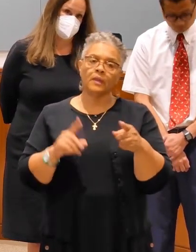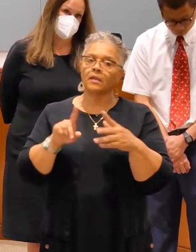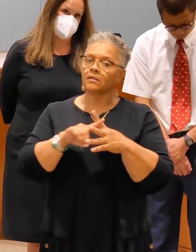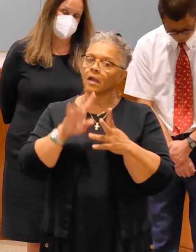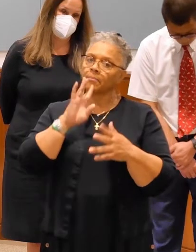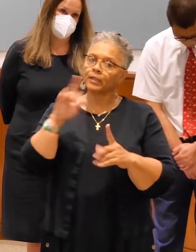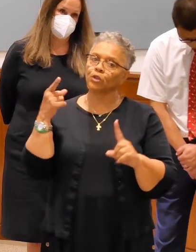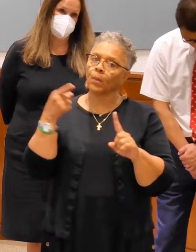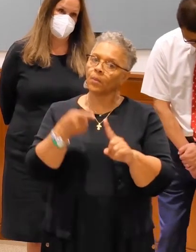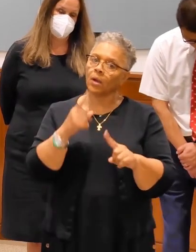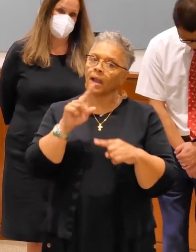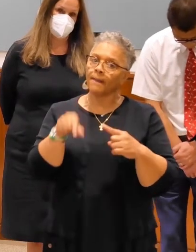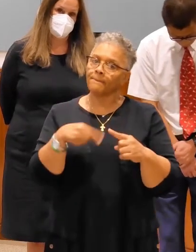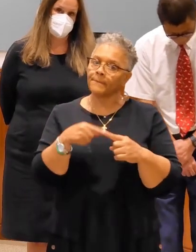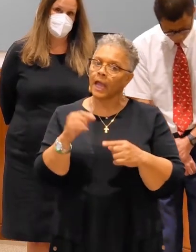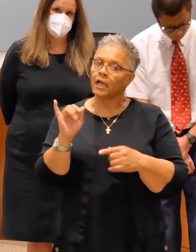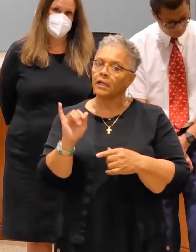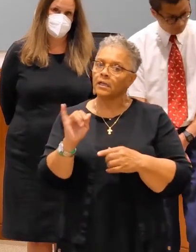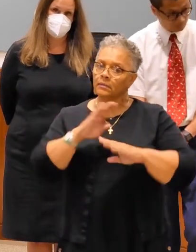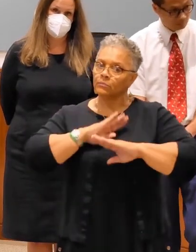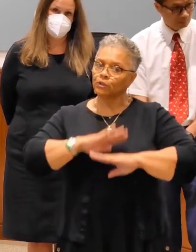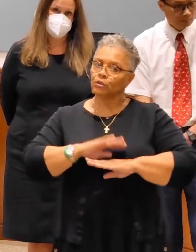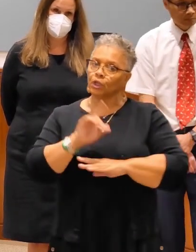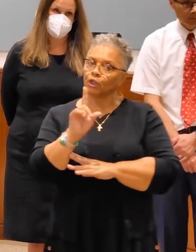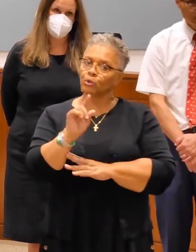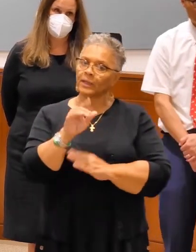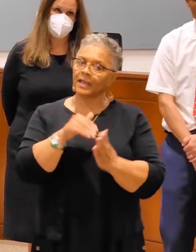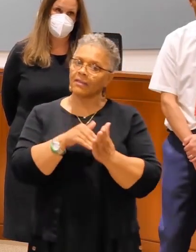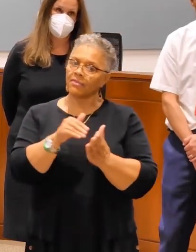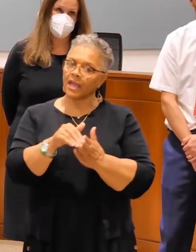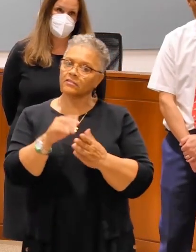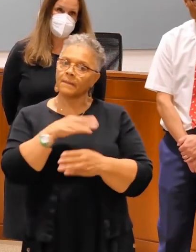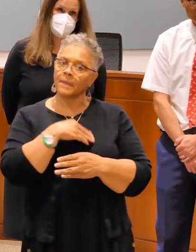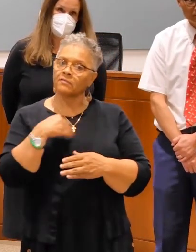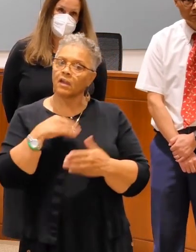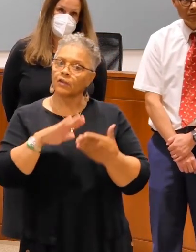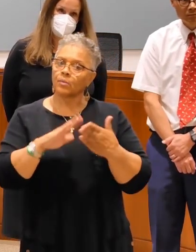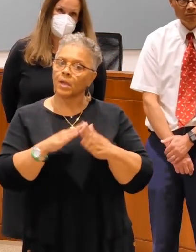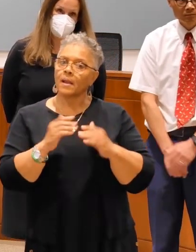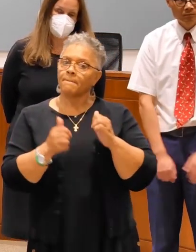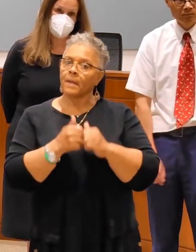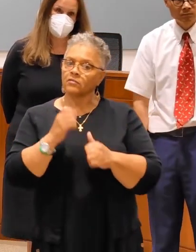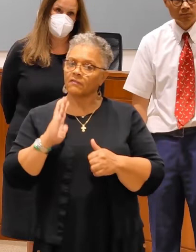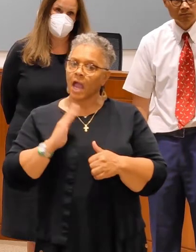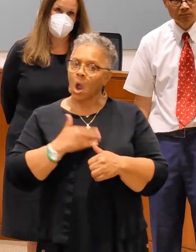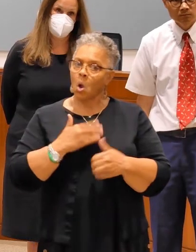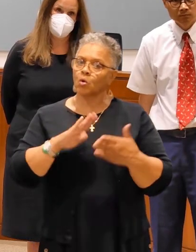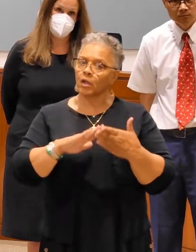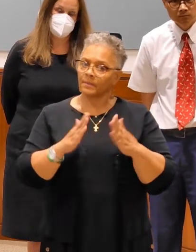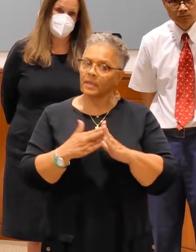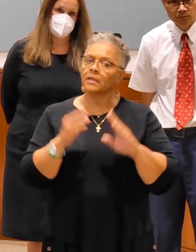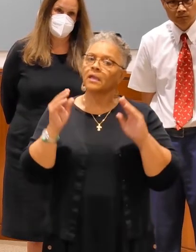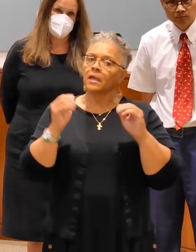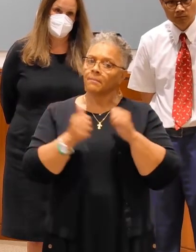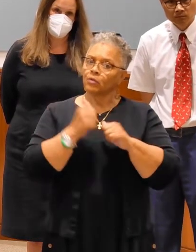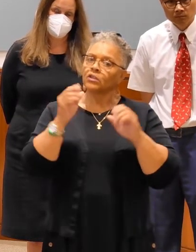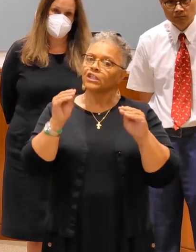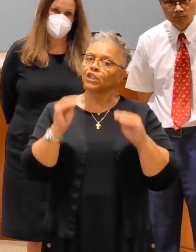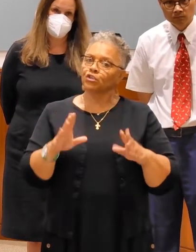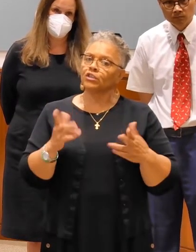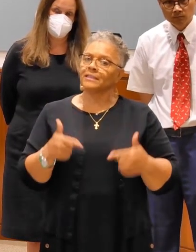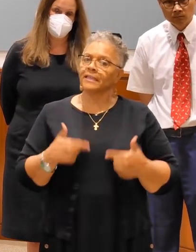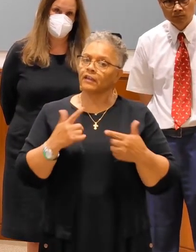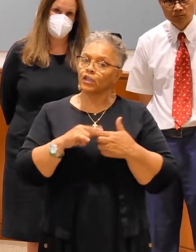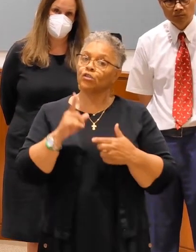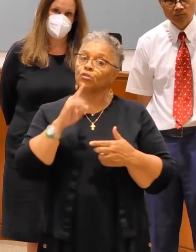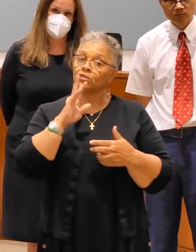about ensuring 20,000 members of our community, mostly members of our own community. Exactly. Teachers live here. Can you sort of